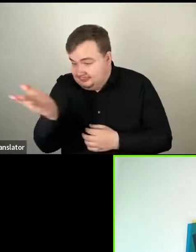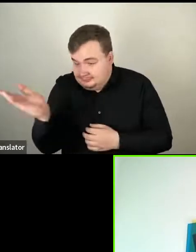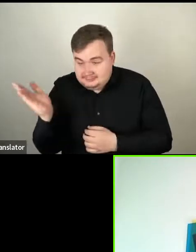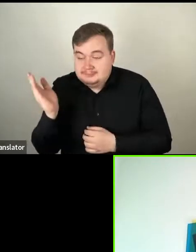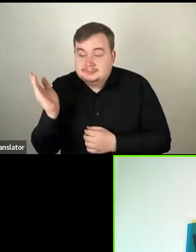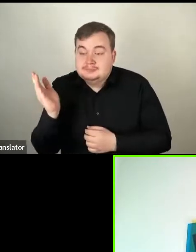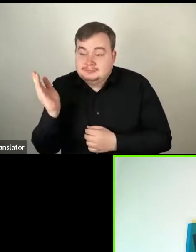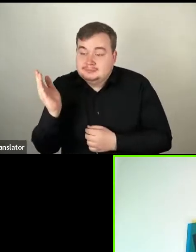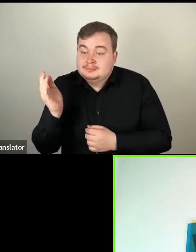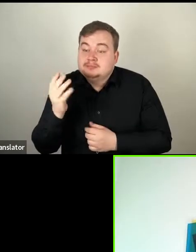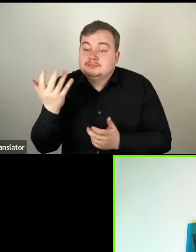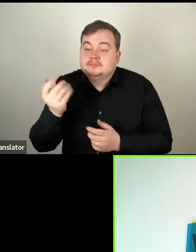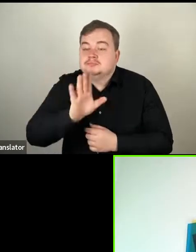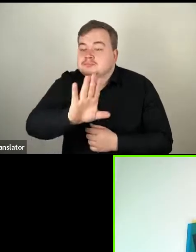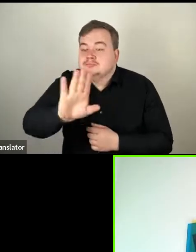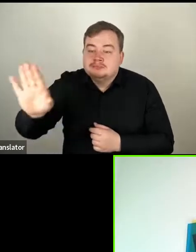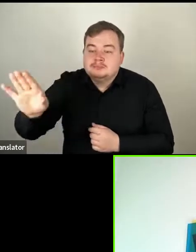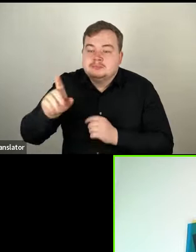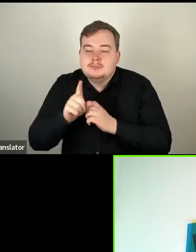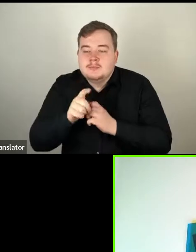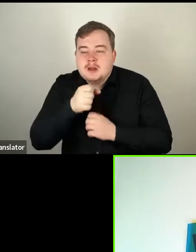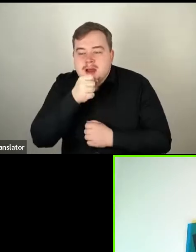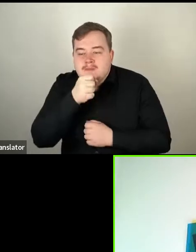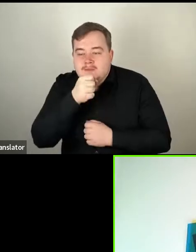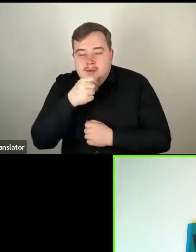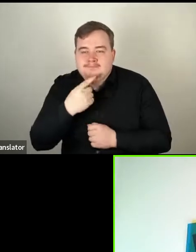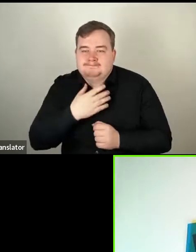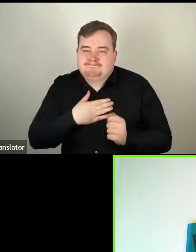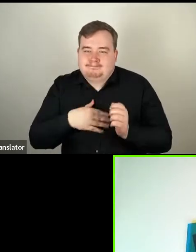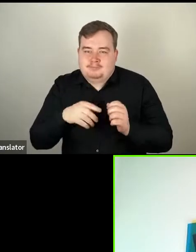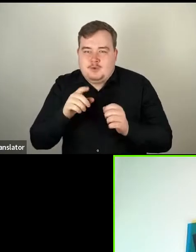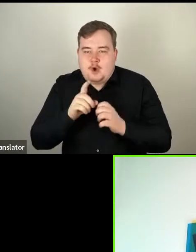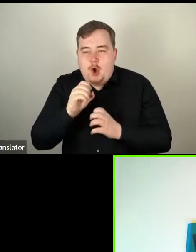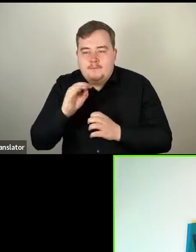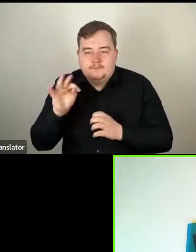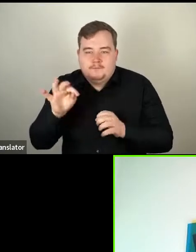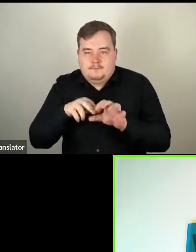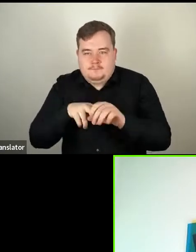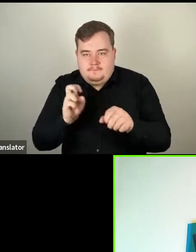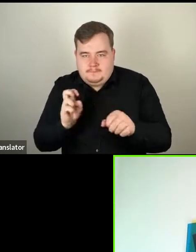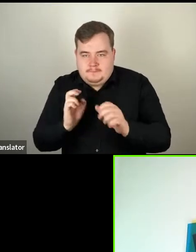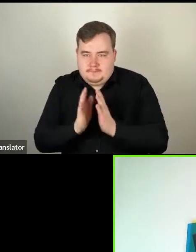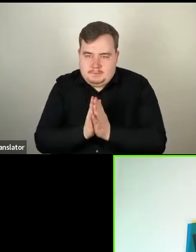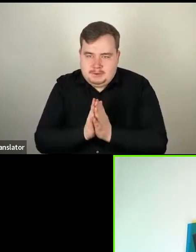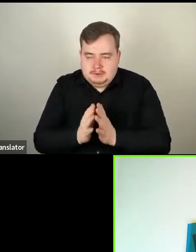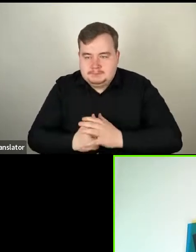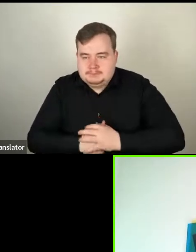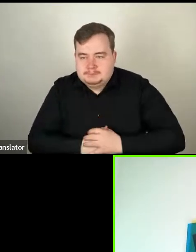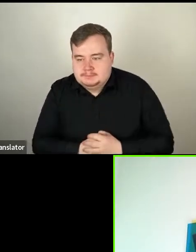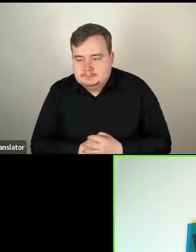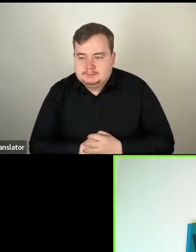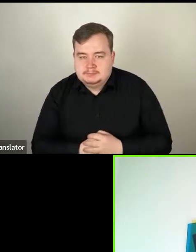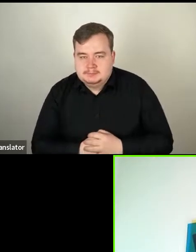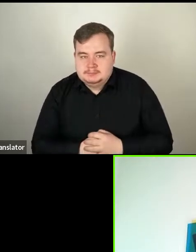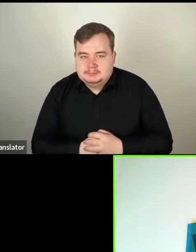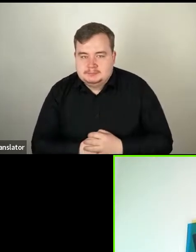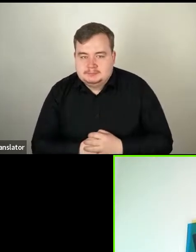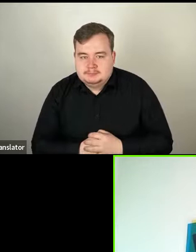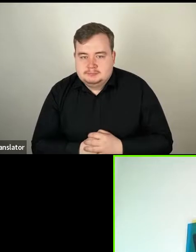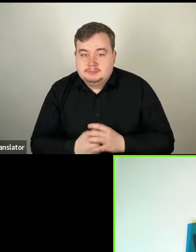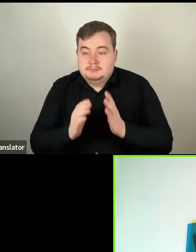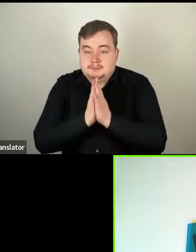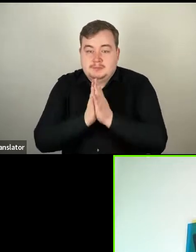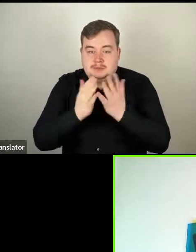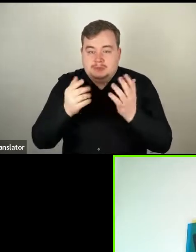their microphone when not speaking. I would like to encourage you to keep your cameras on during the entire